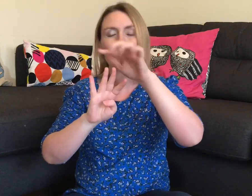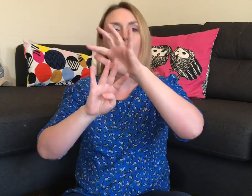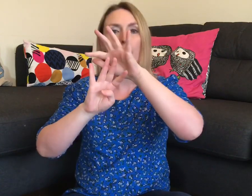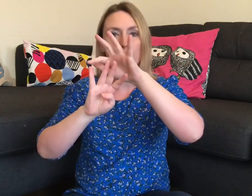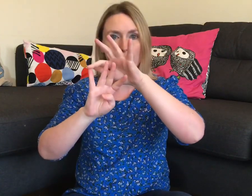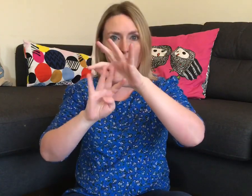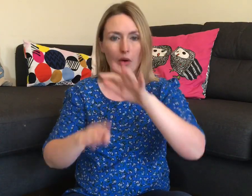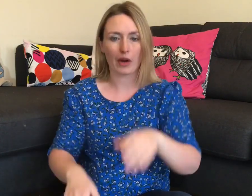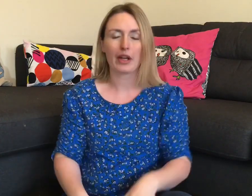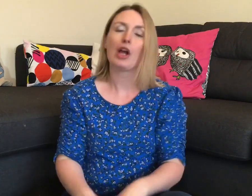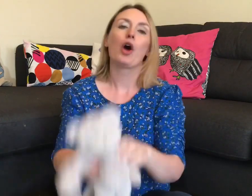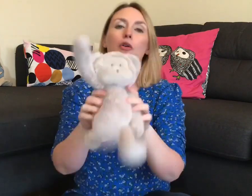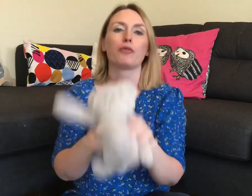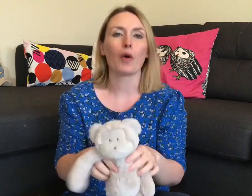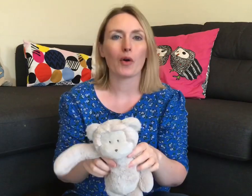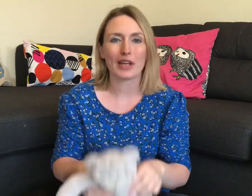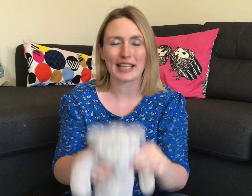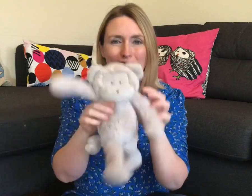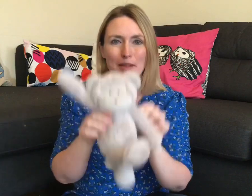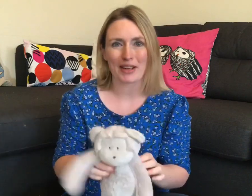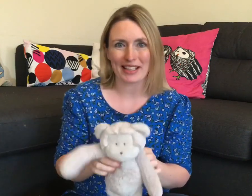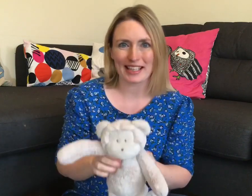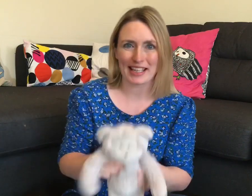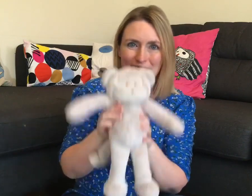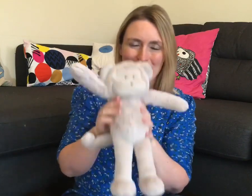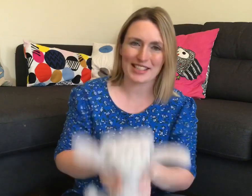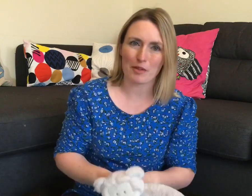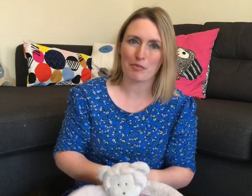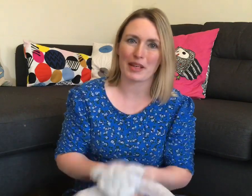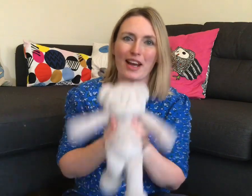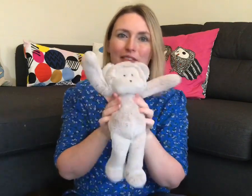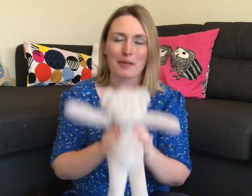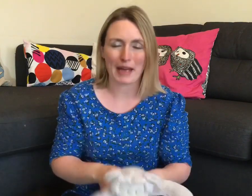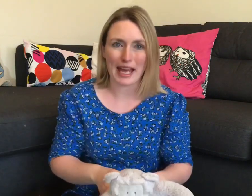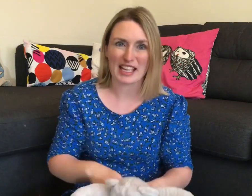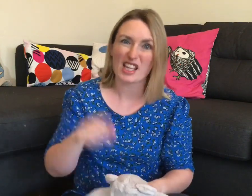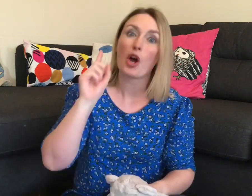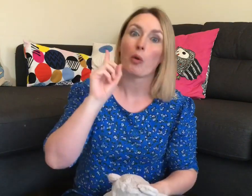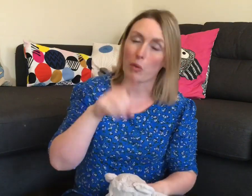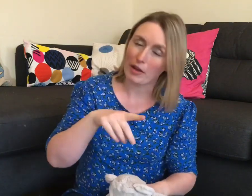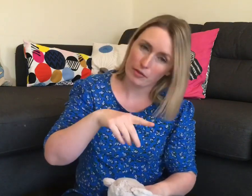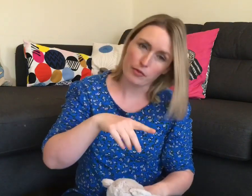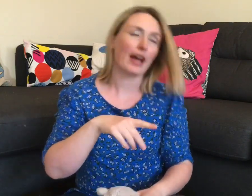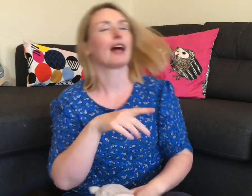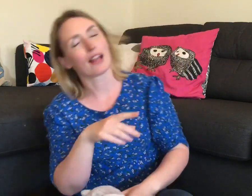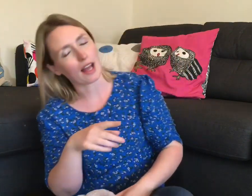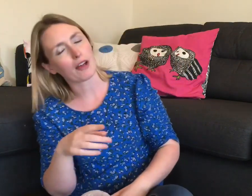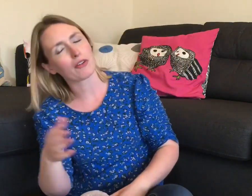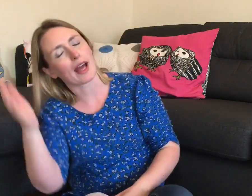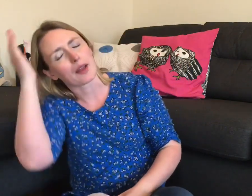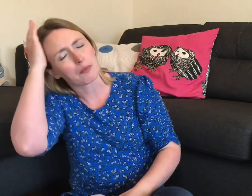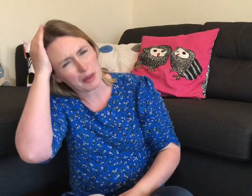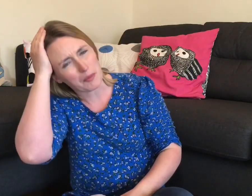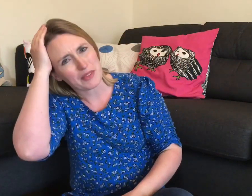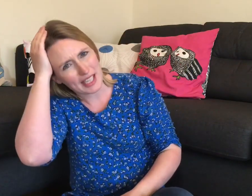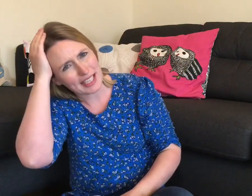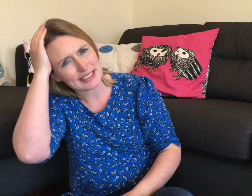four four little monkeys jumping on the bed one fell off and bumped his